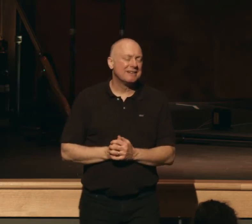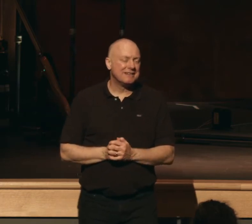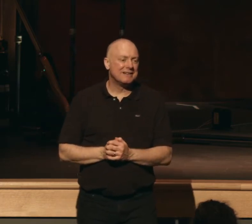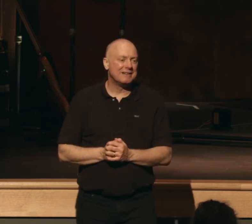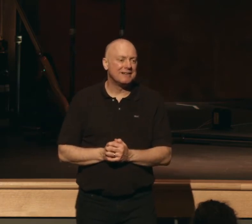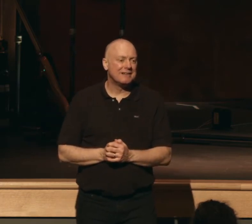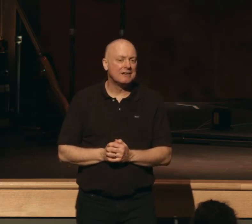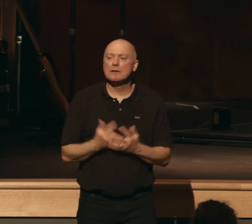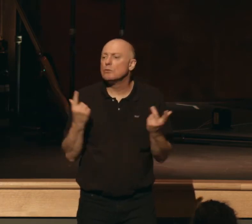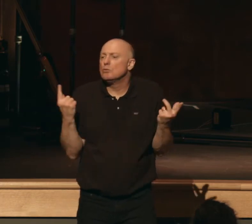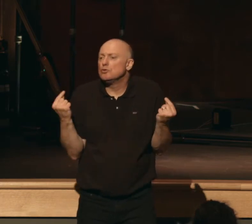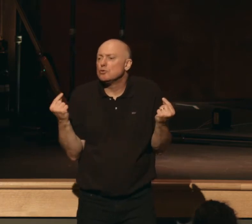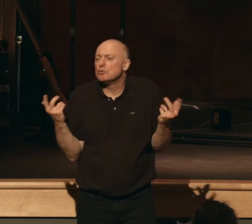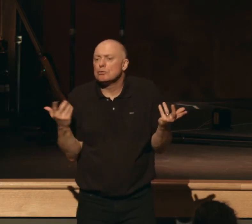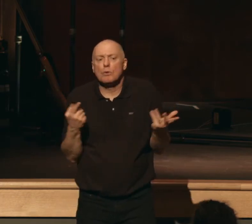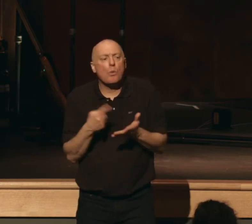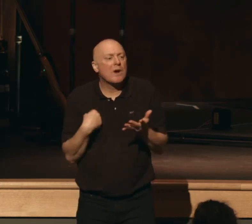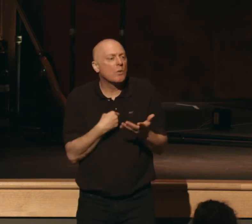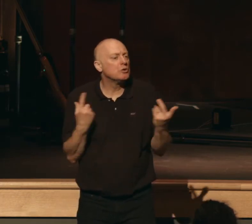And so what do?